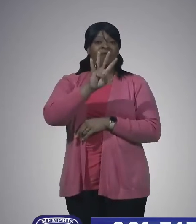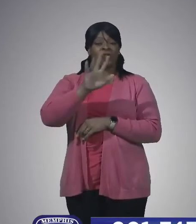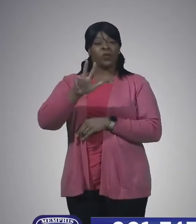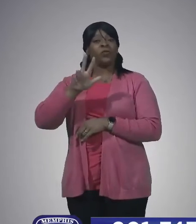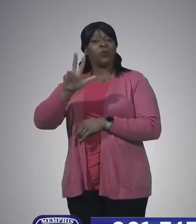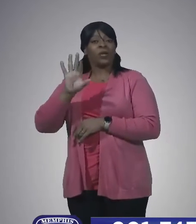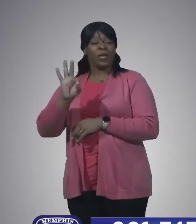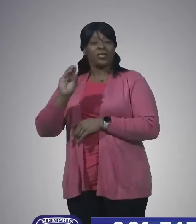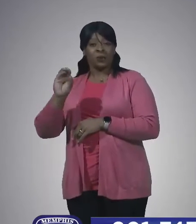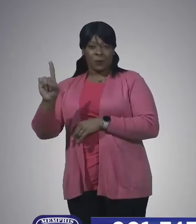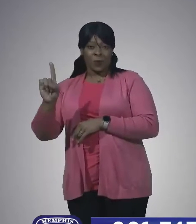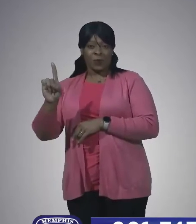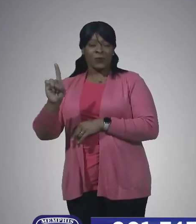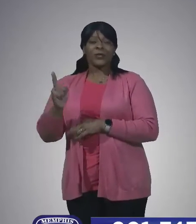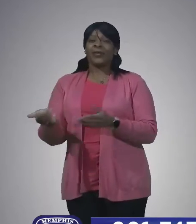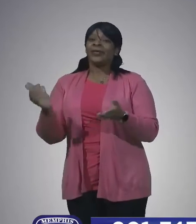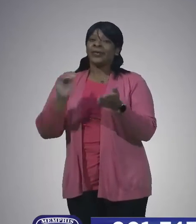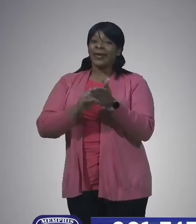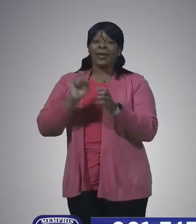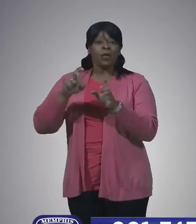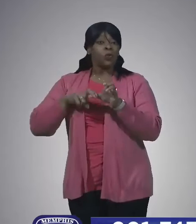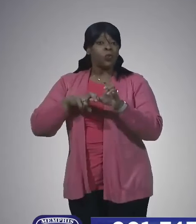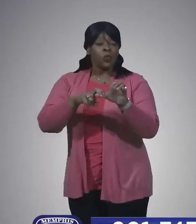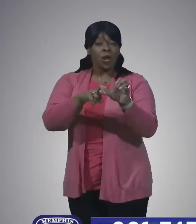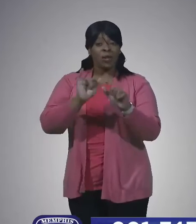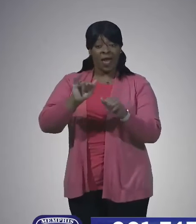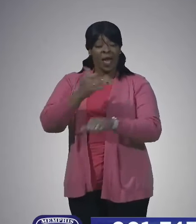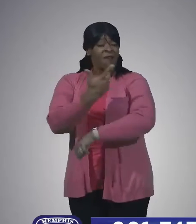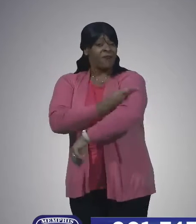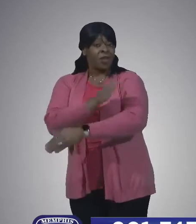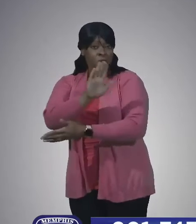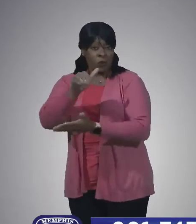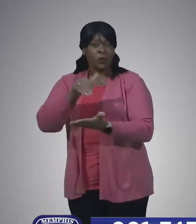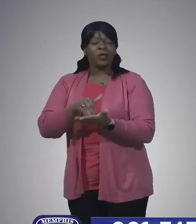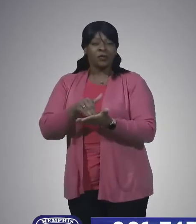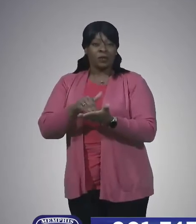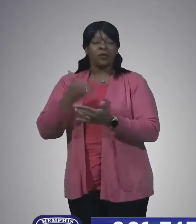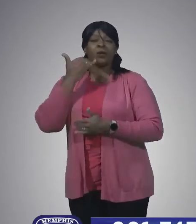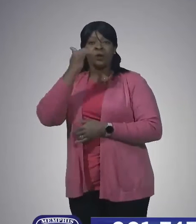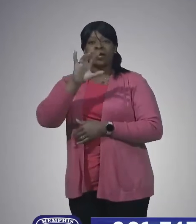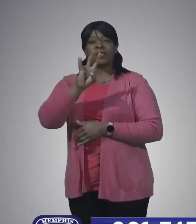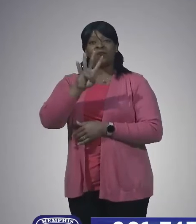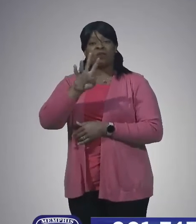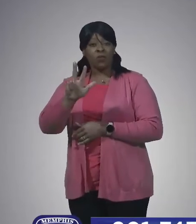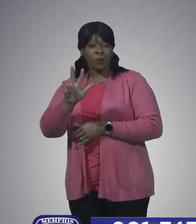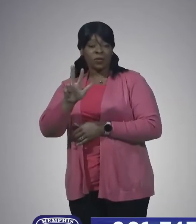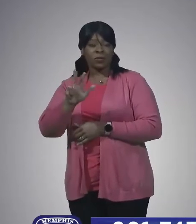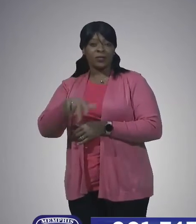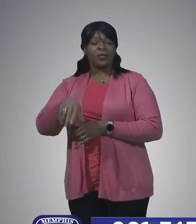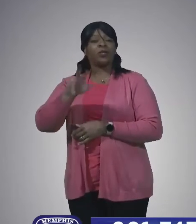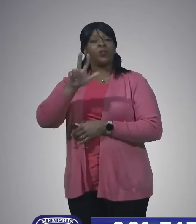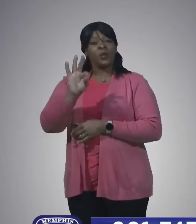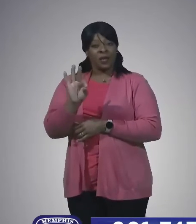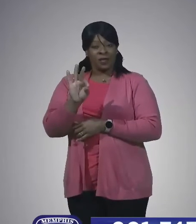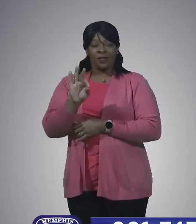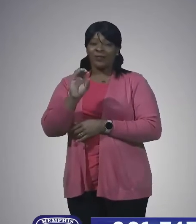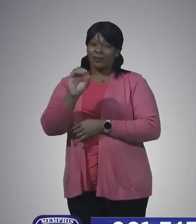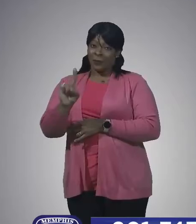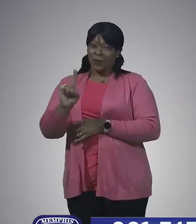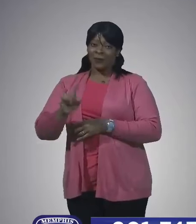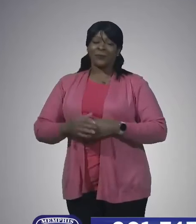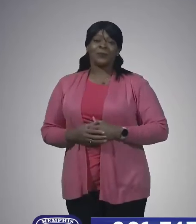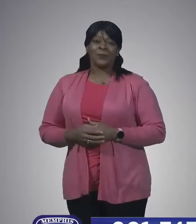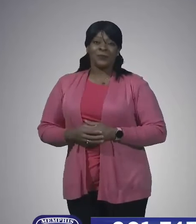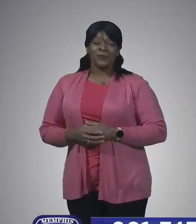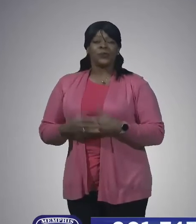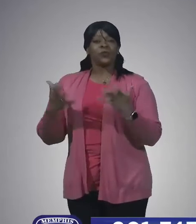743-3901. Then again, if you need a ride to one of those vaccine locations, you can call 743-3901.